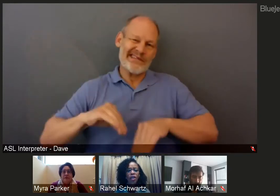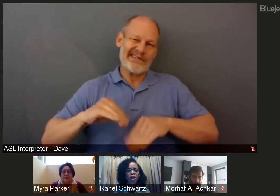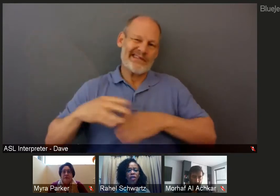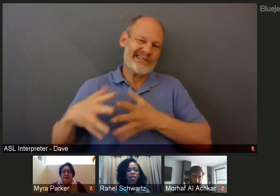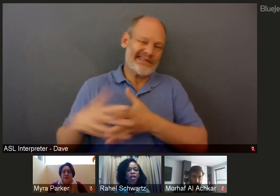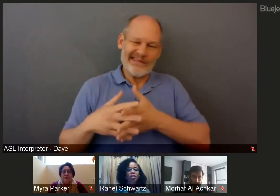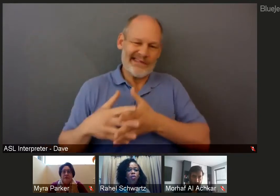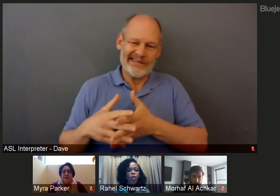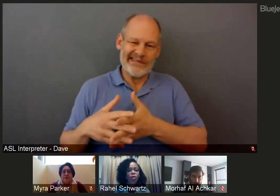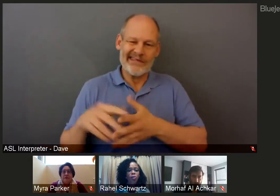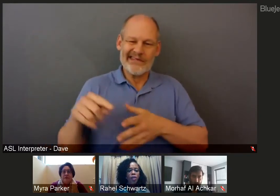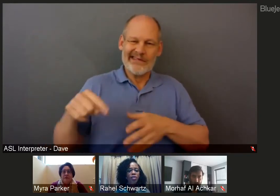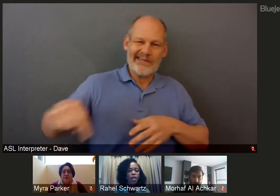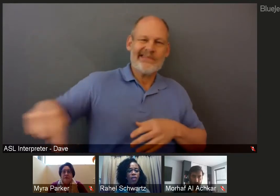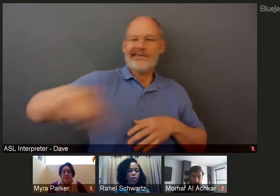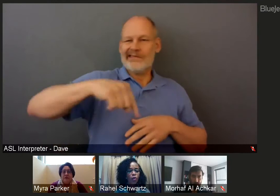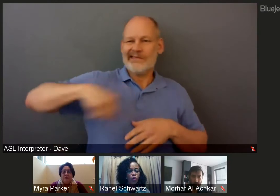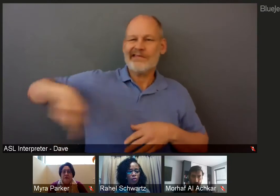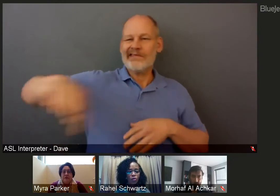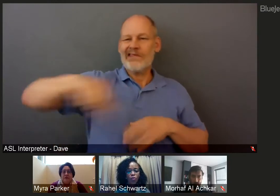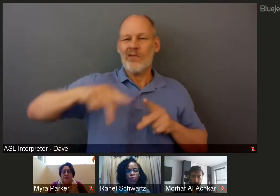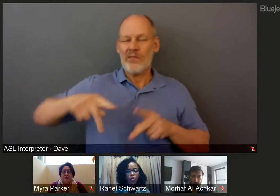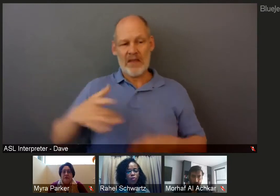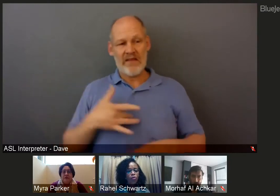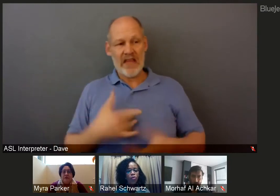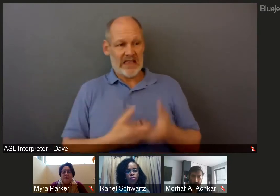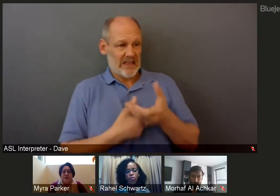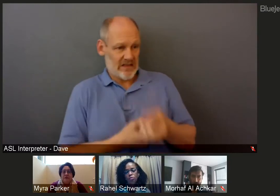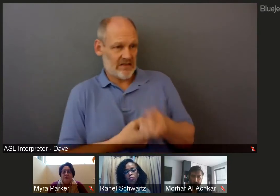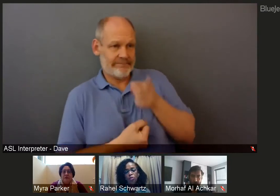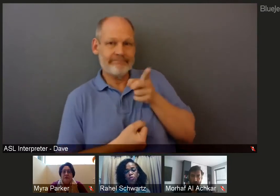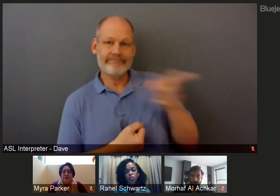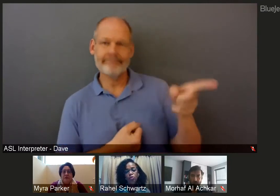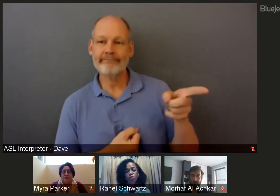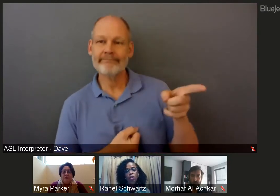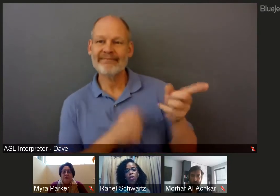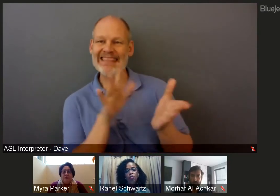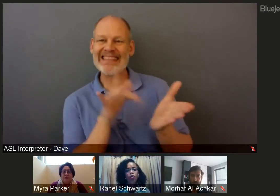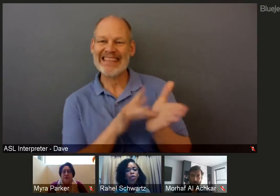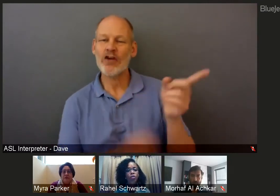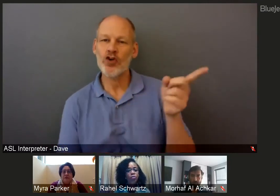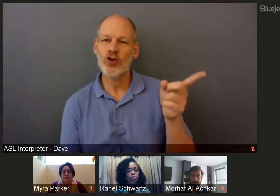States, that is the one place they can go to